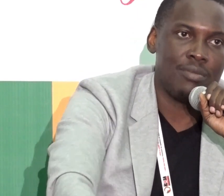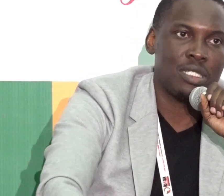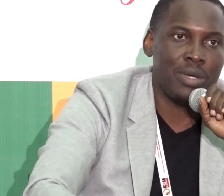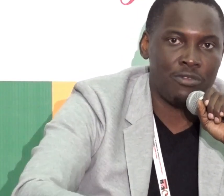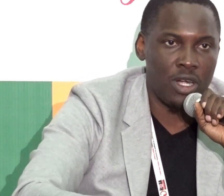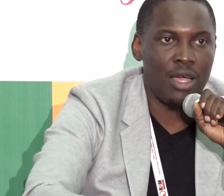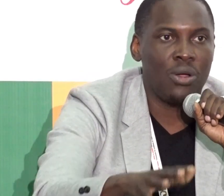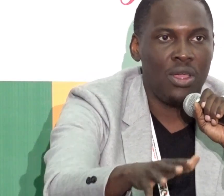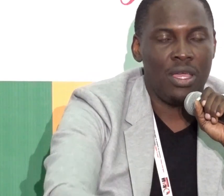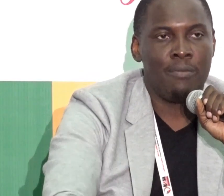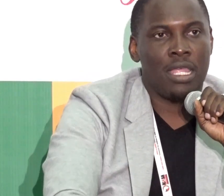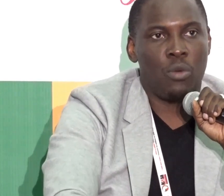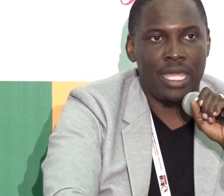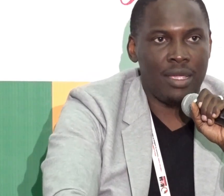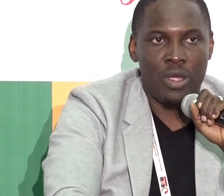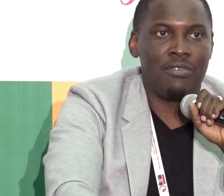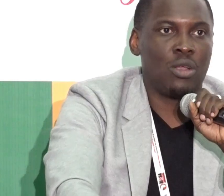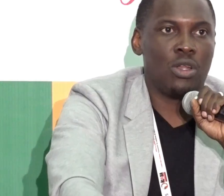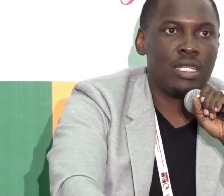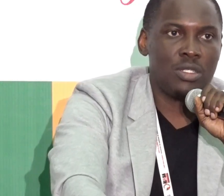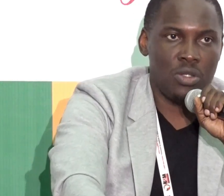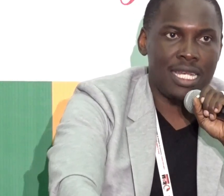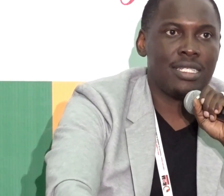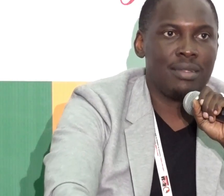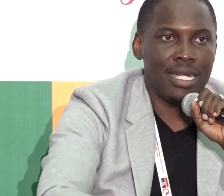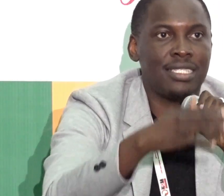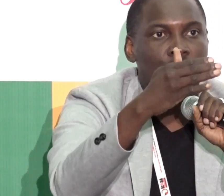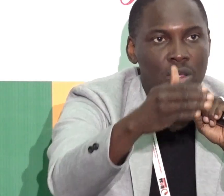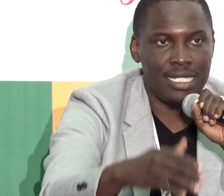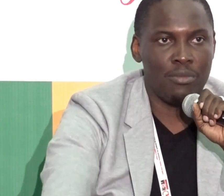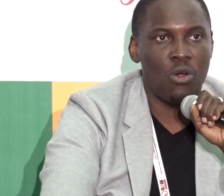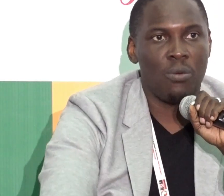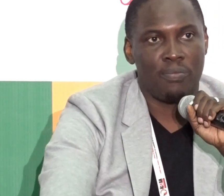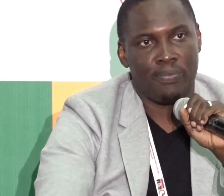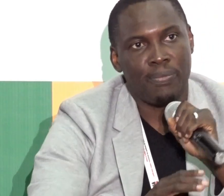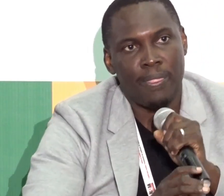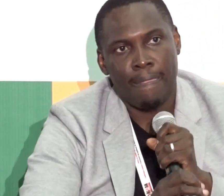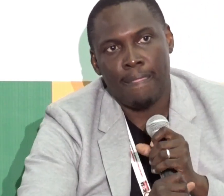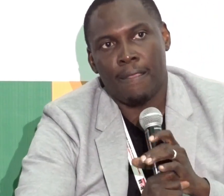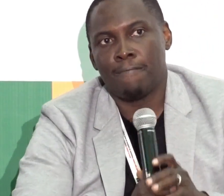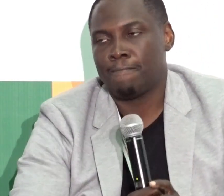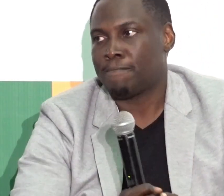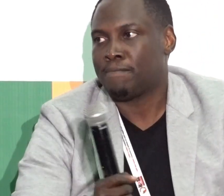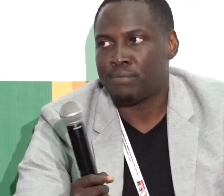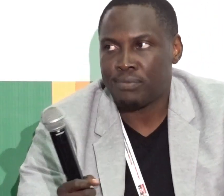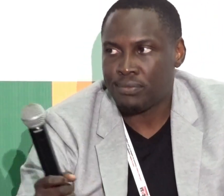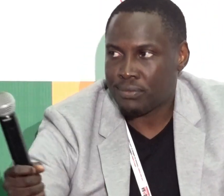time comes. But for now, we haven't gone to that. But it's a long-term goal.